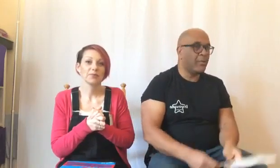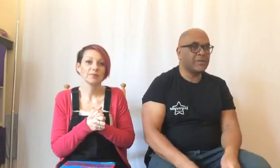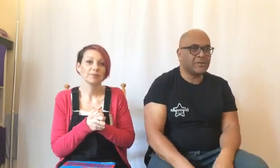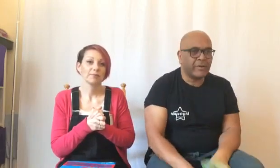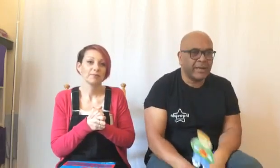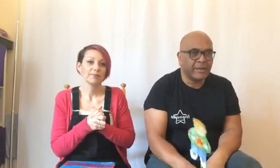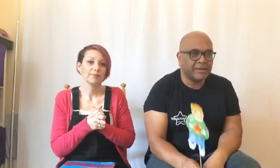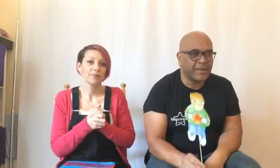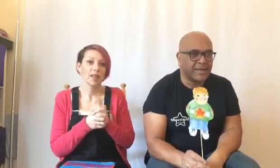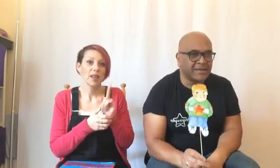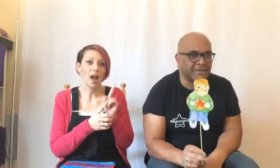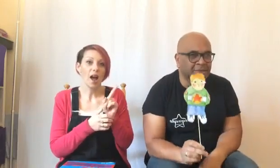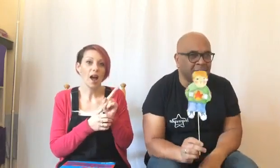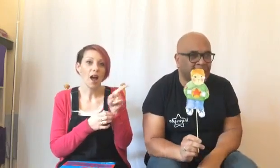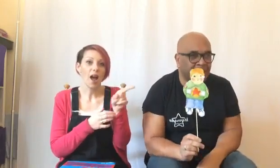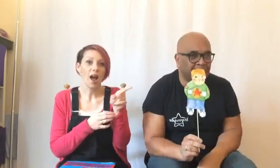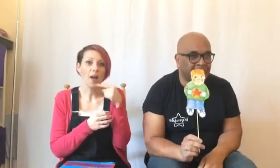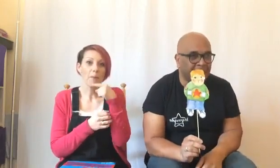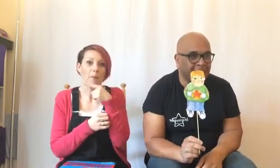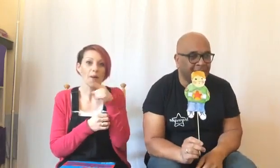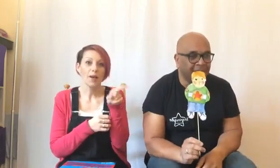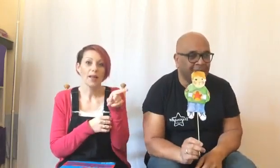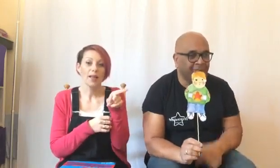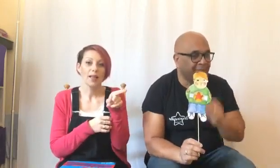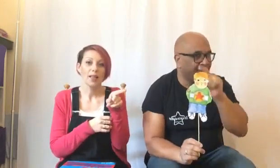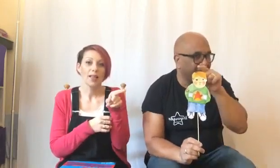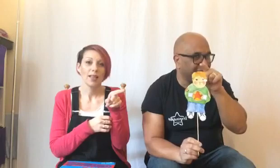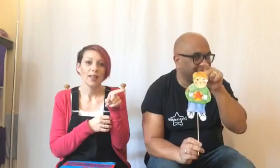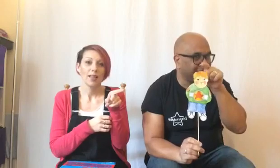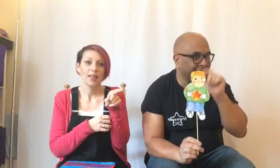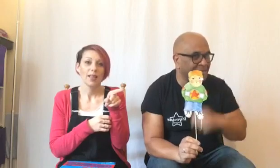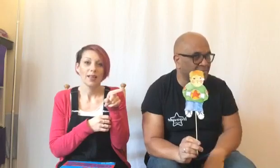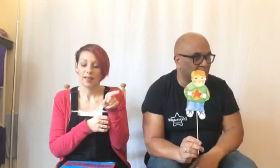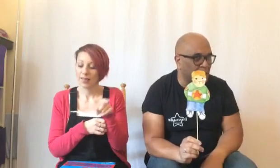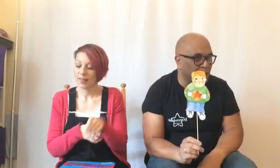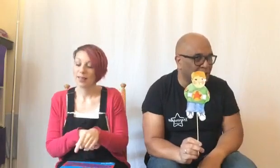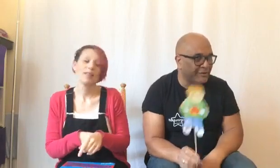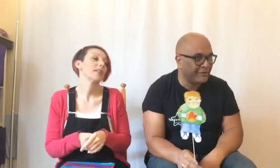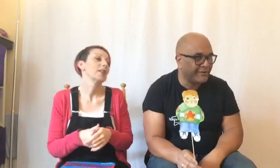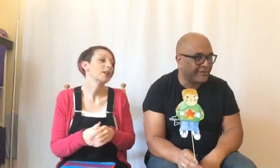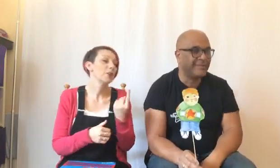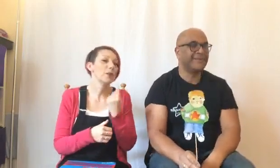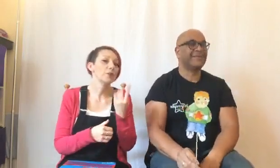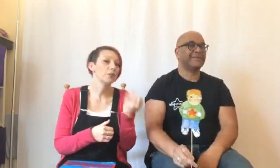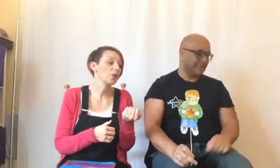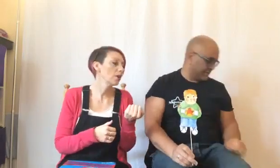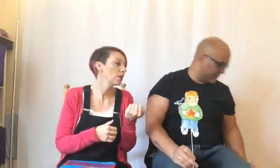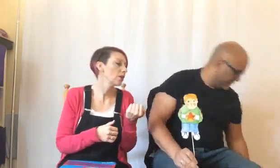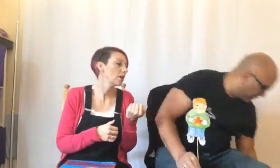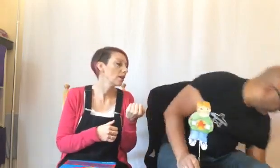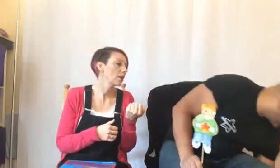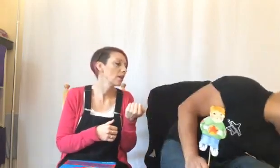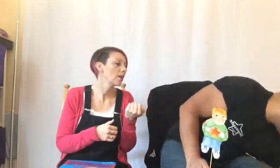Well, my story is about this little chap. There he is. This is Bernard. And who else have you